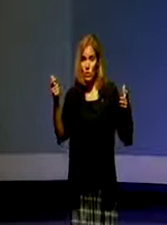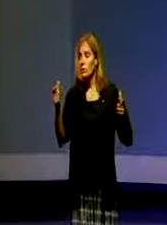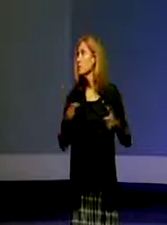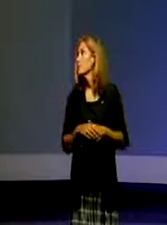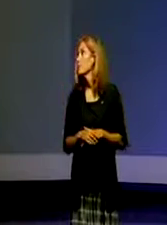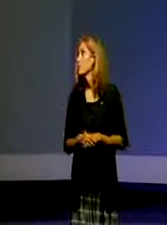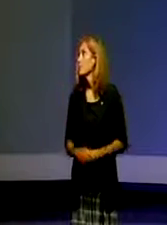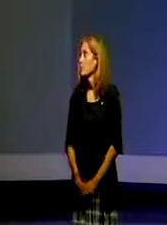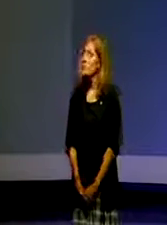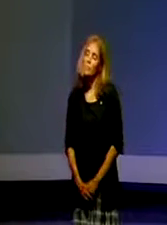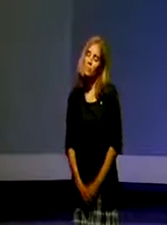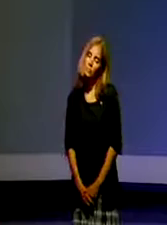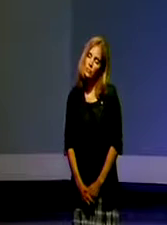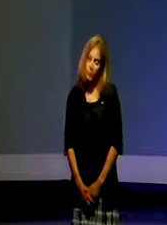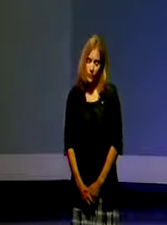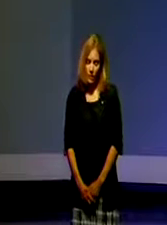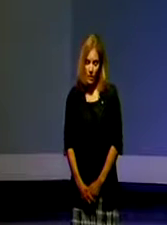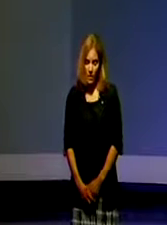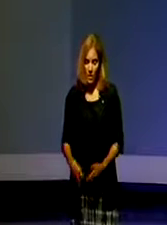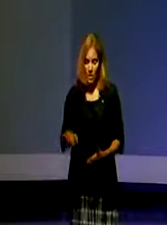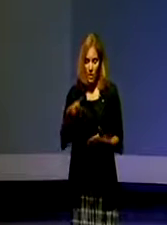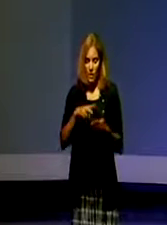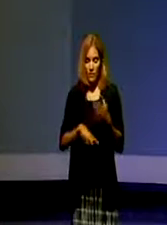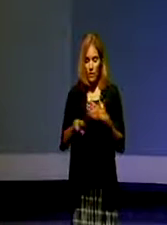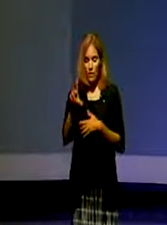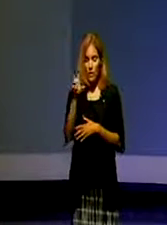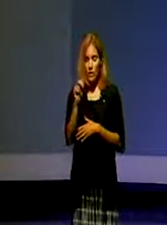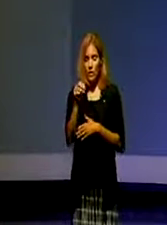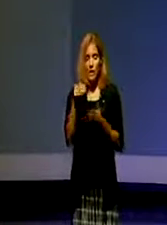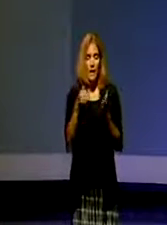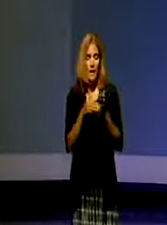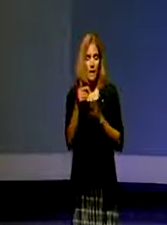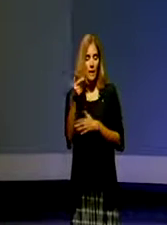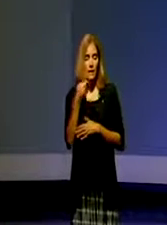to this parable. Verse 30. Again he